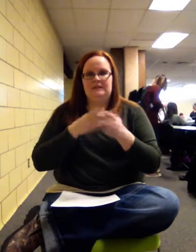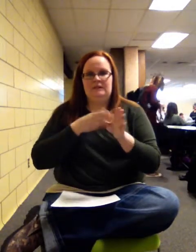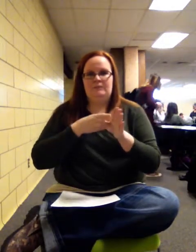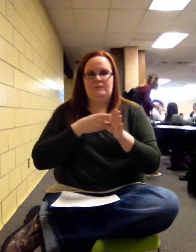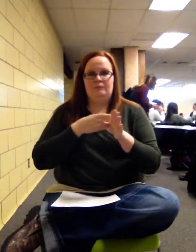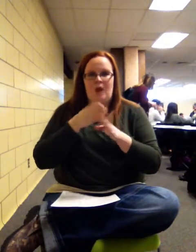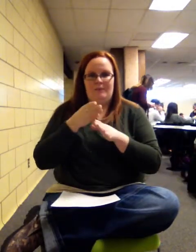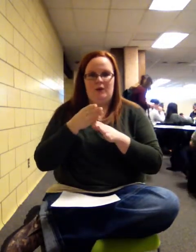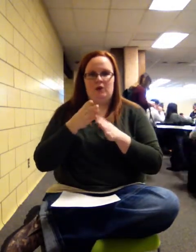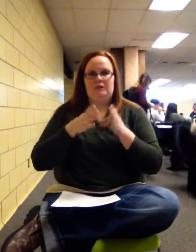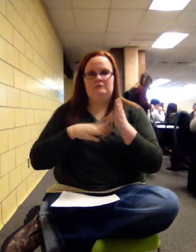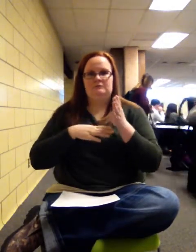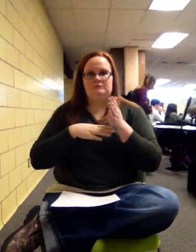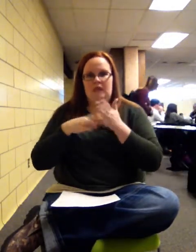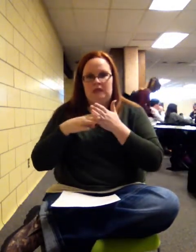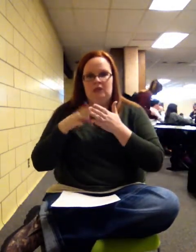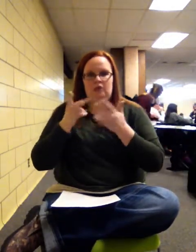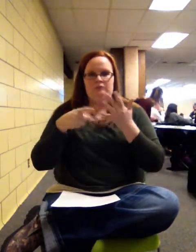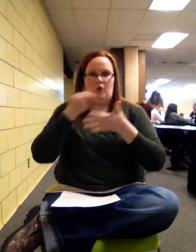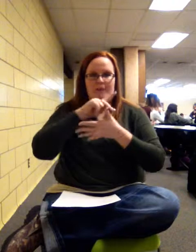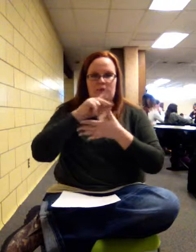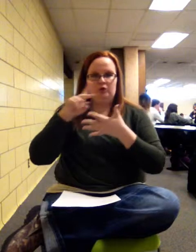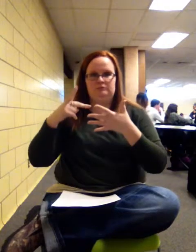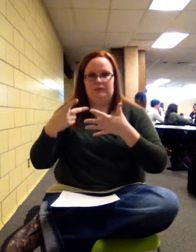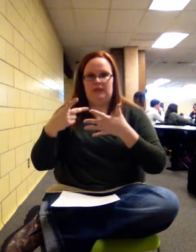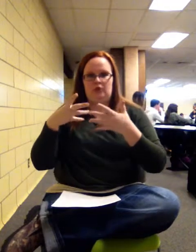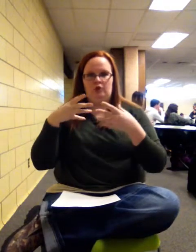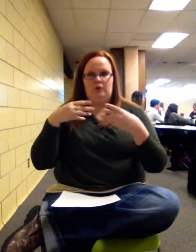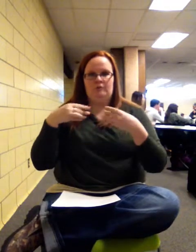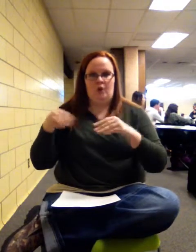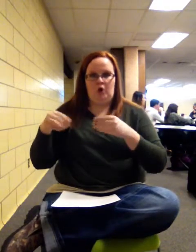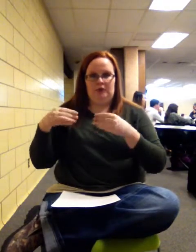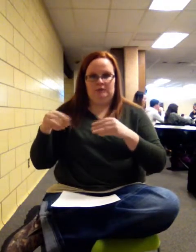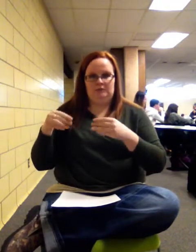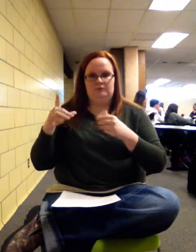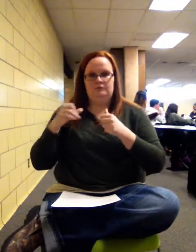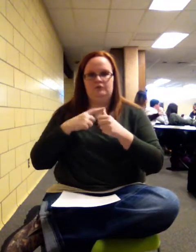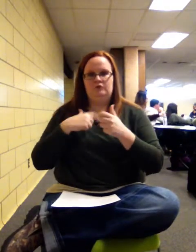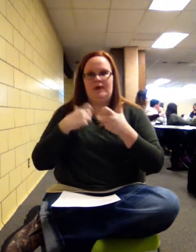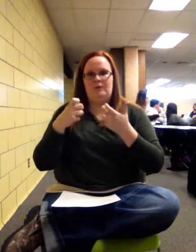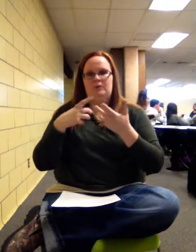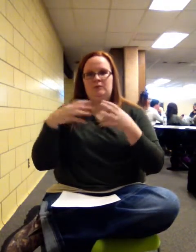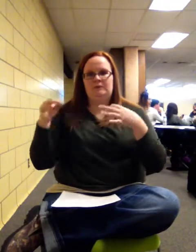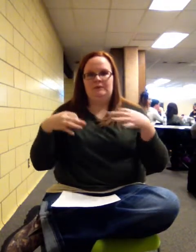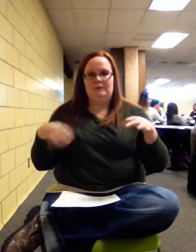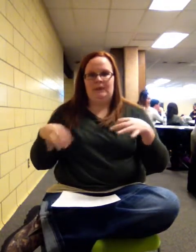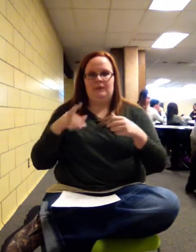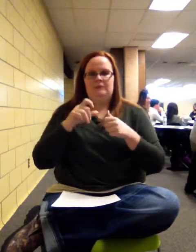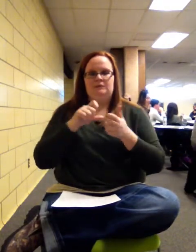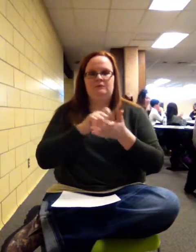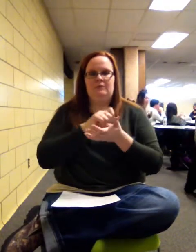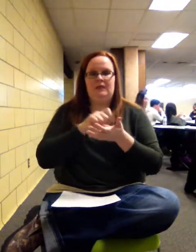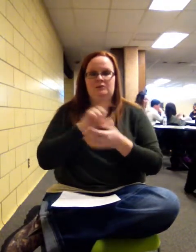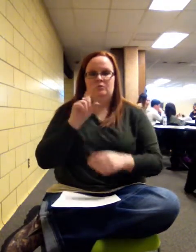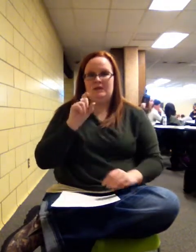secondary markets. But what I first want to kind of explain to you is, like on page 191, kind of going